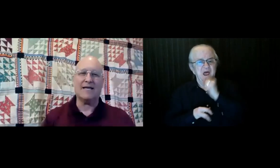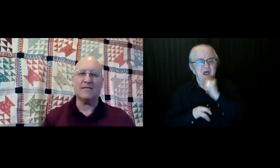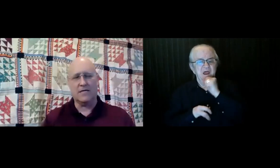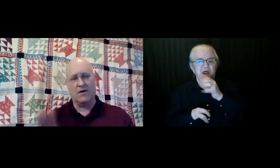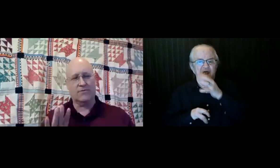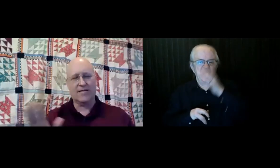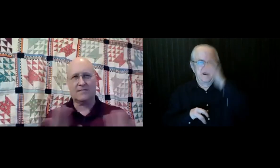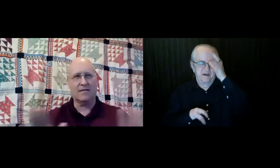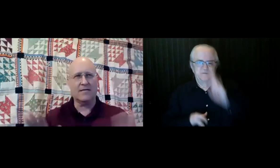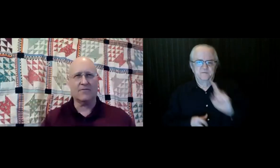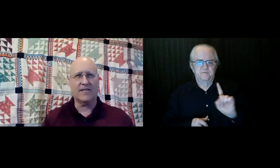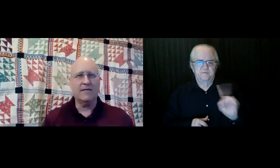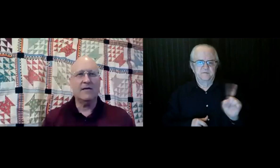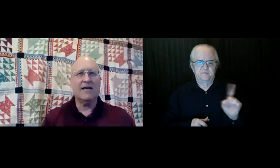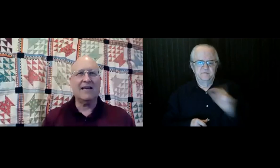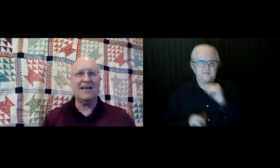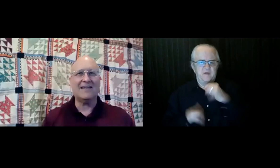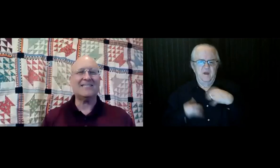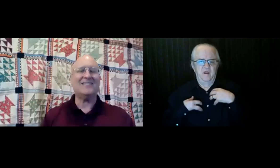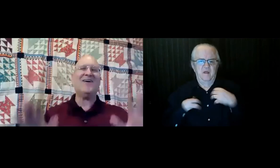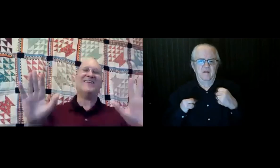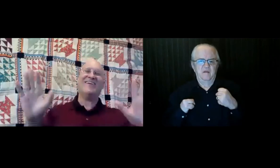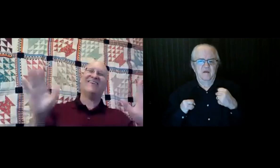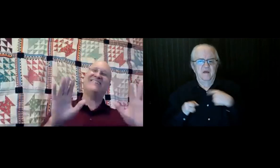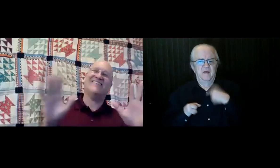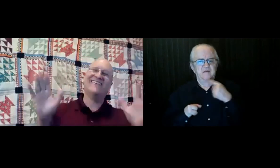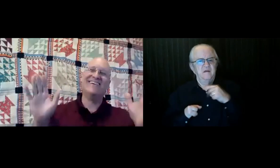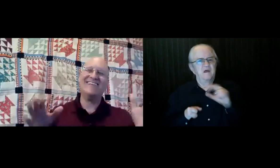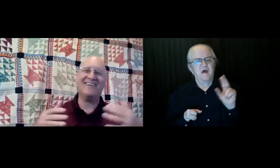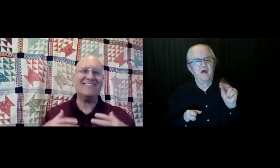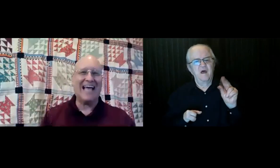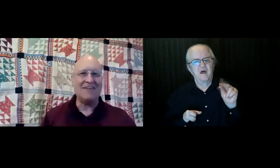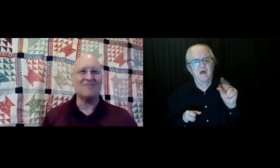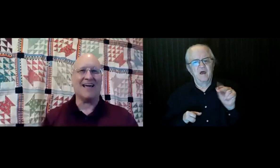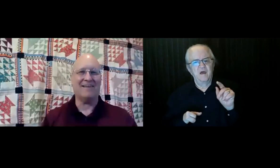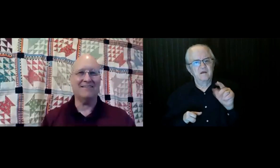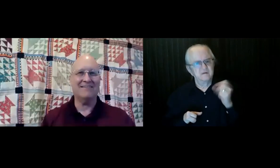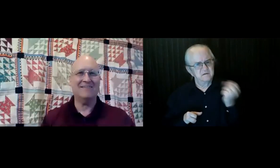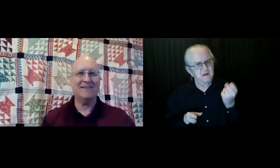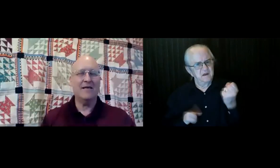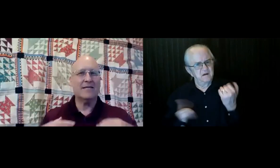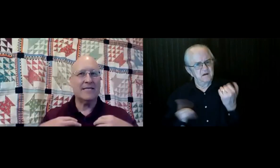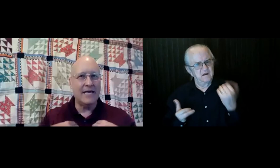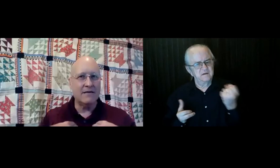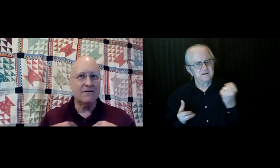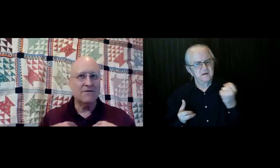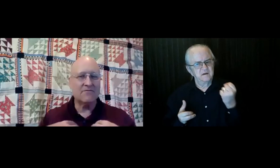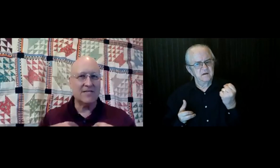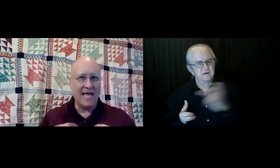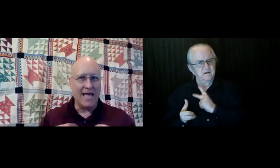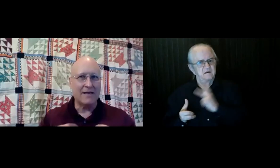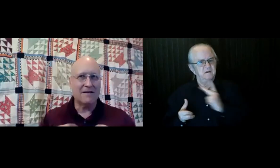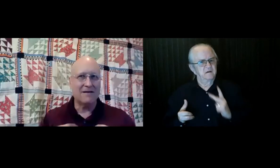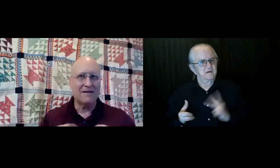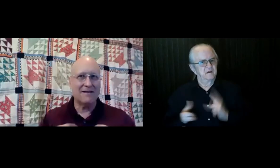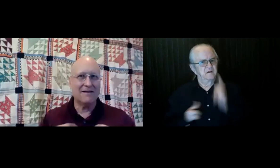were like, no, no, no, that's not healthy. And I said, no, no, no, no. Y'all, it's Saturday. King for the